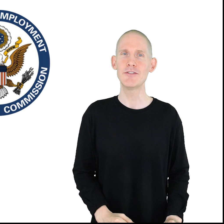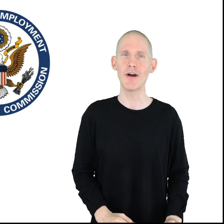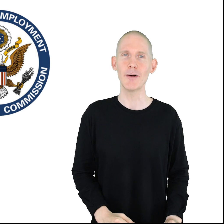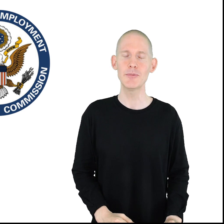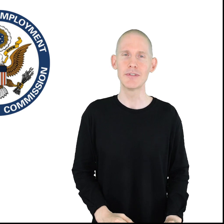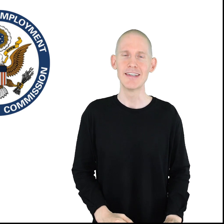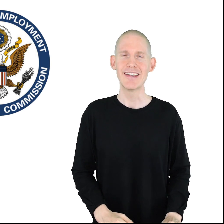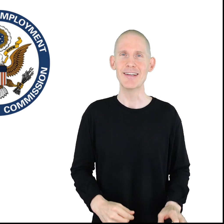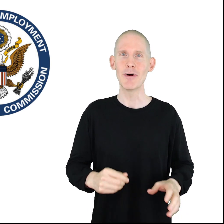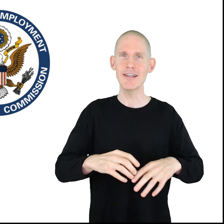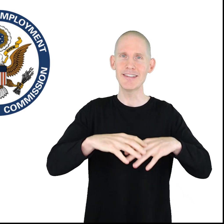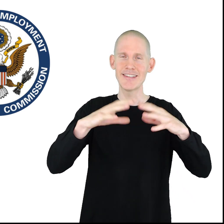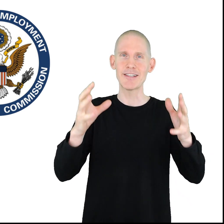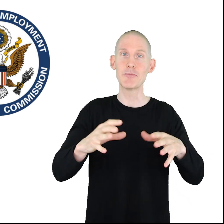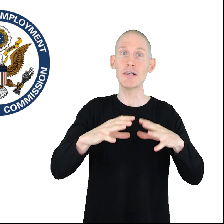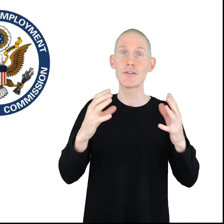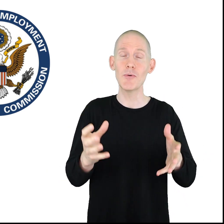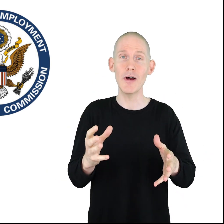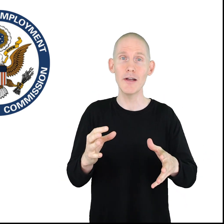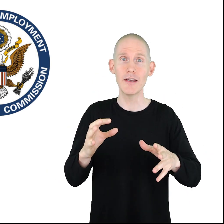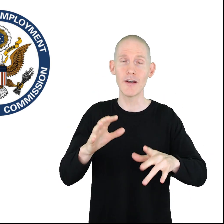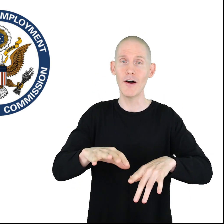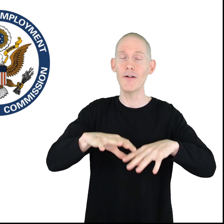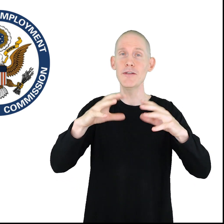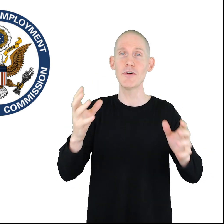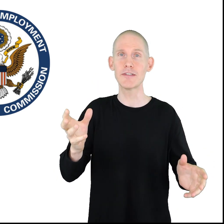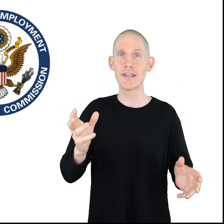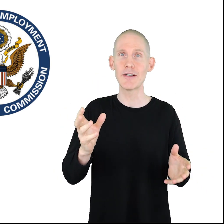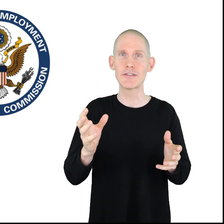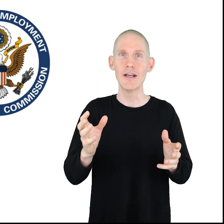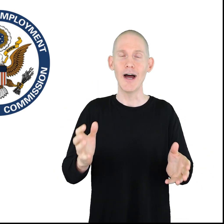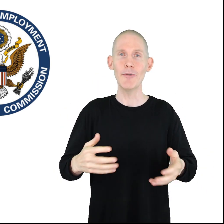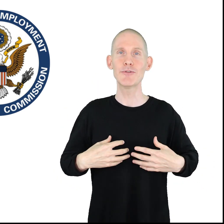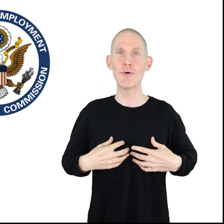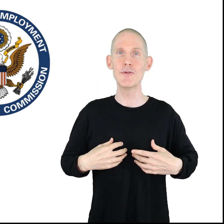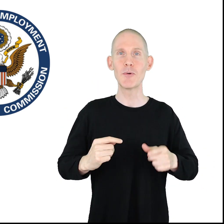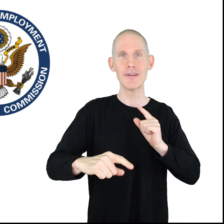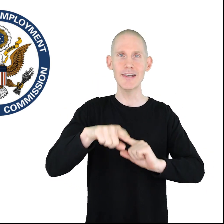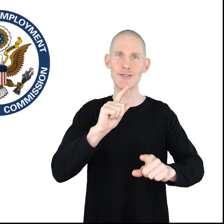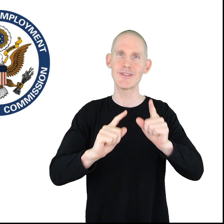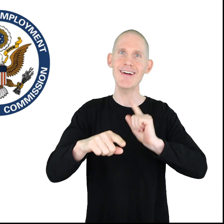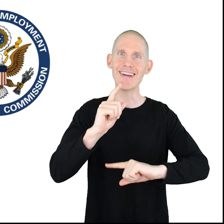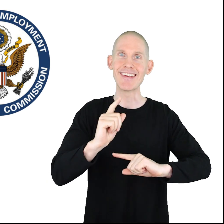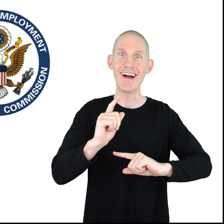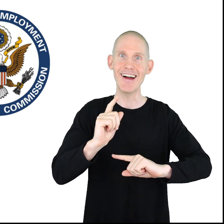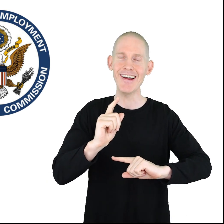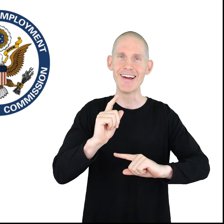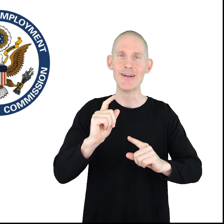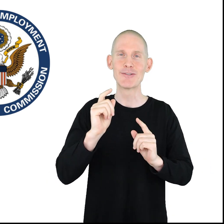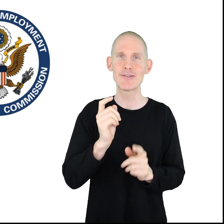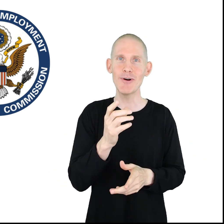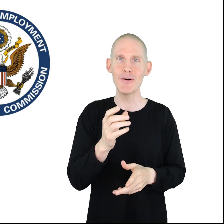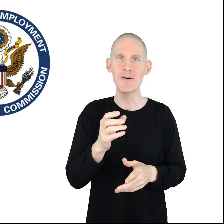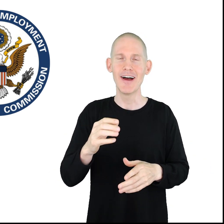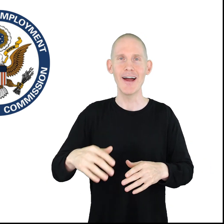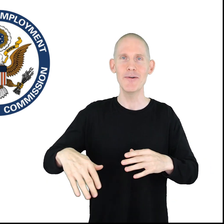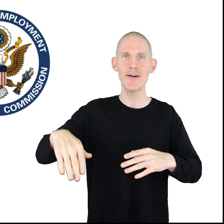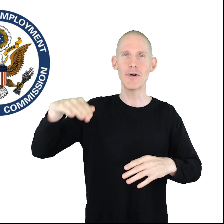jobs in my section, my squad and all the investigators, I was the only one that signed. Aha. So I would have my